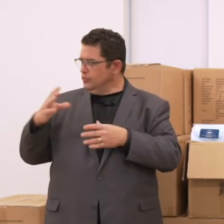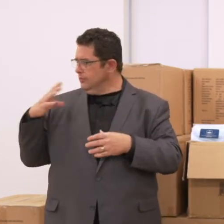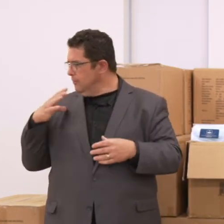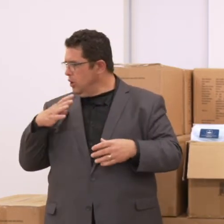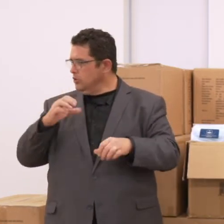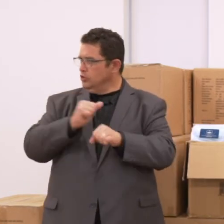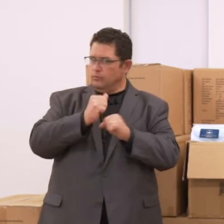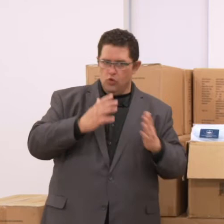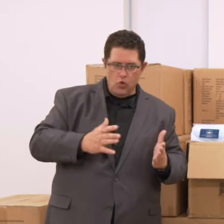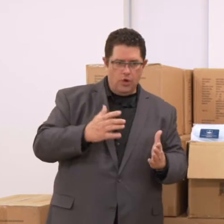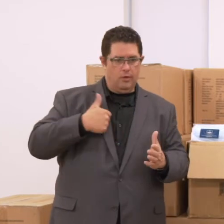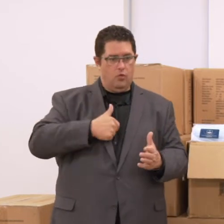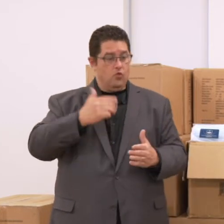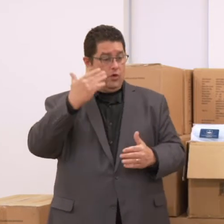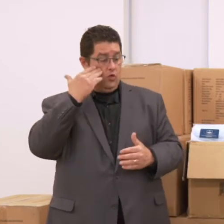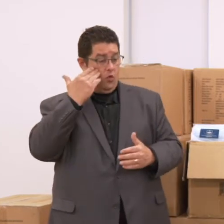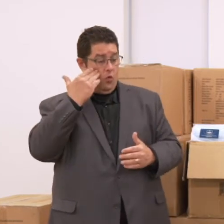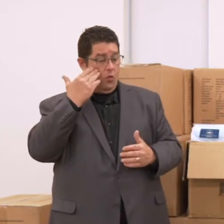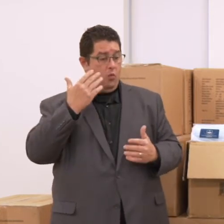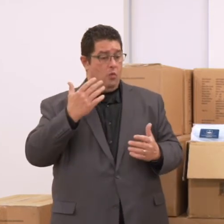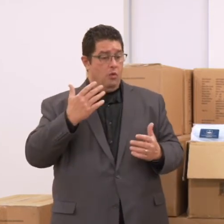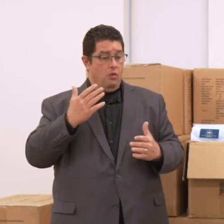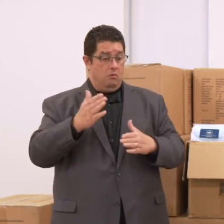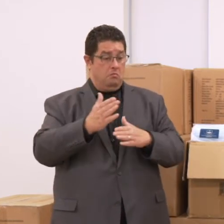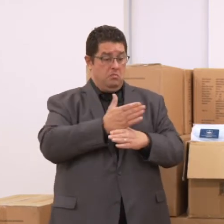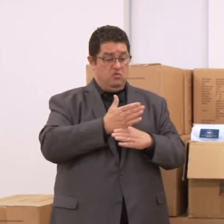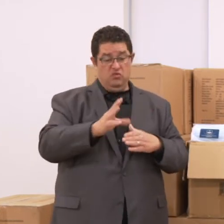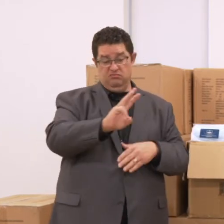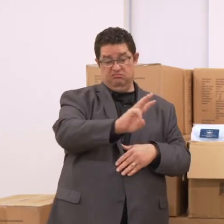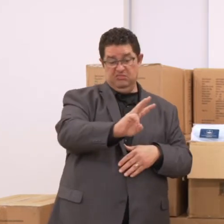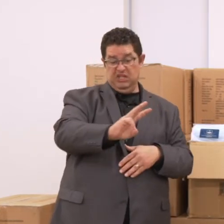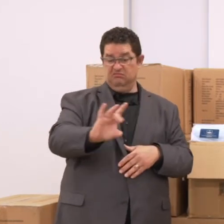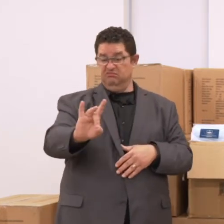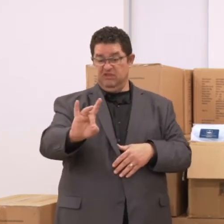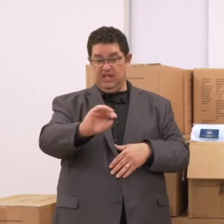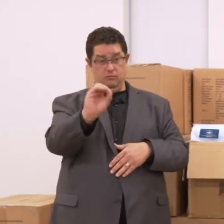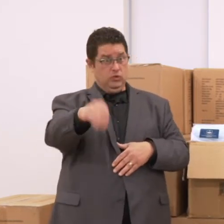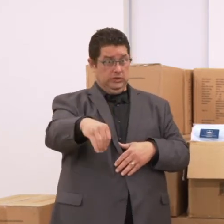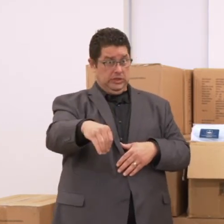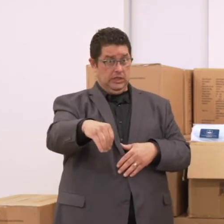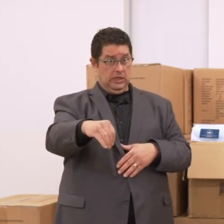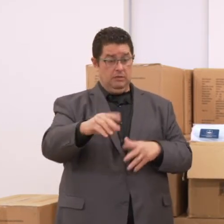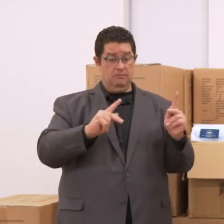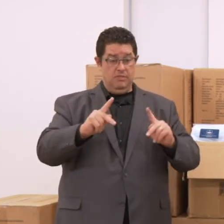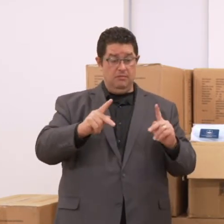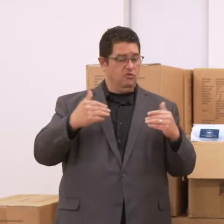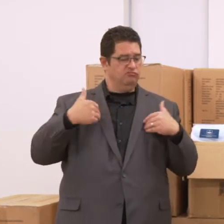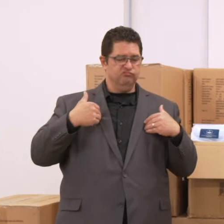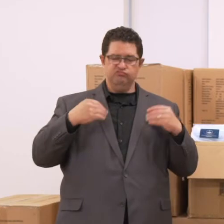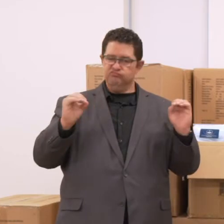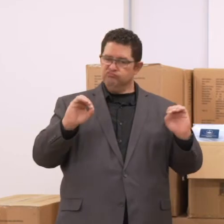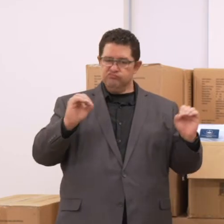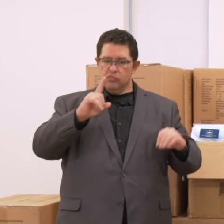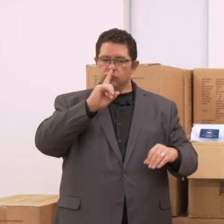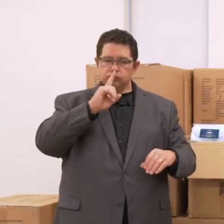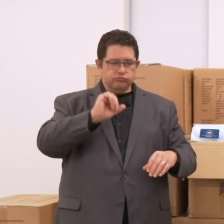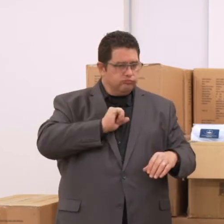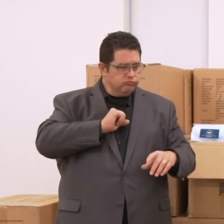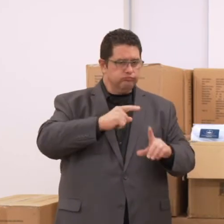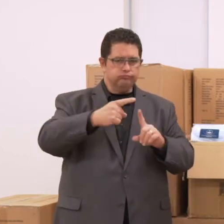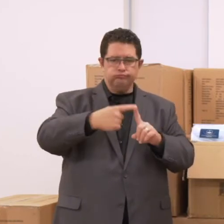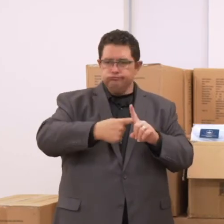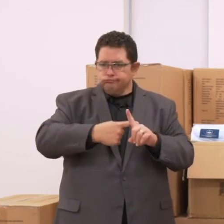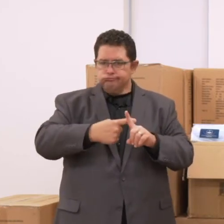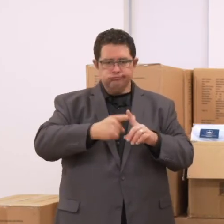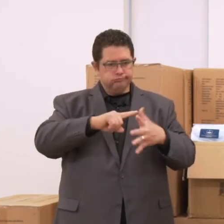employee. But we know that between 6 and 8% of people who are asymptomatic and take a test are going to be positive.